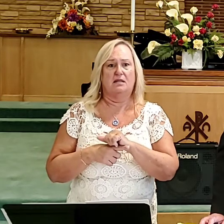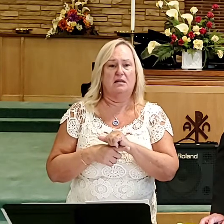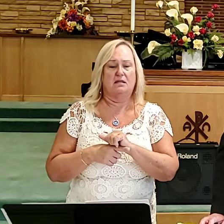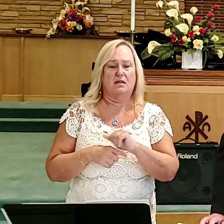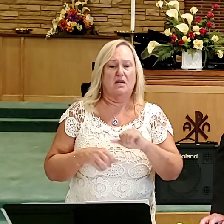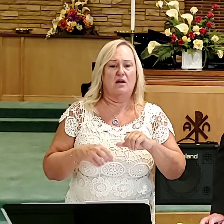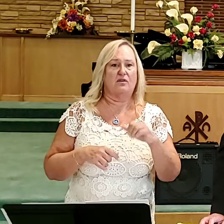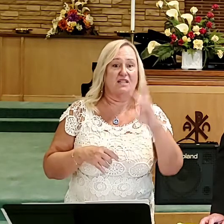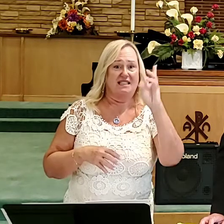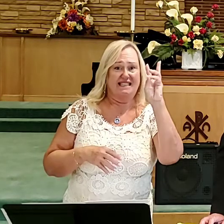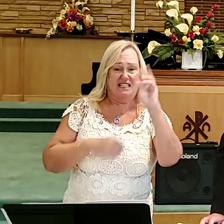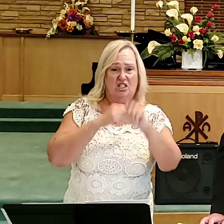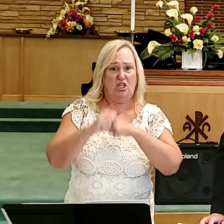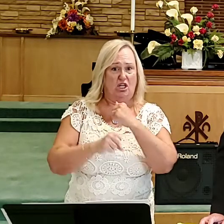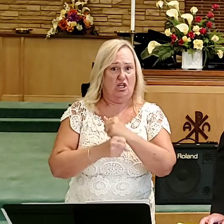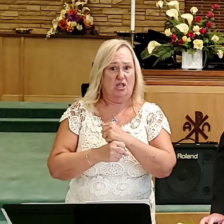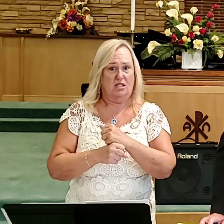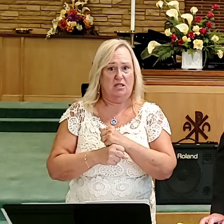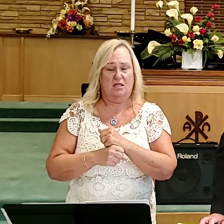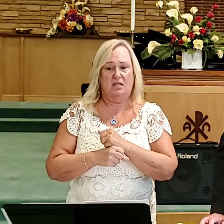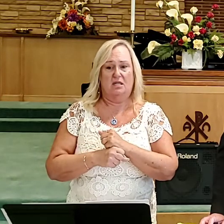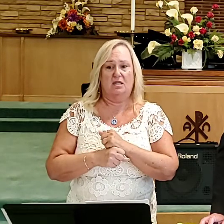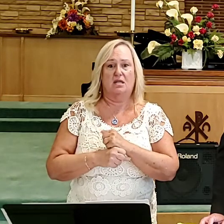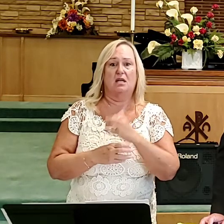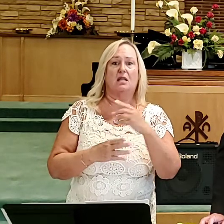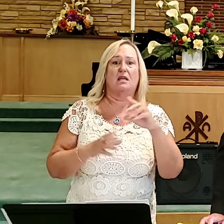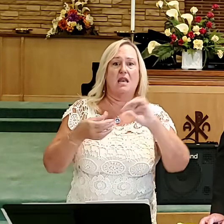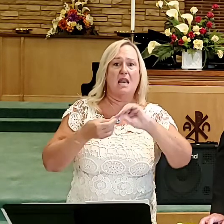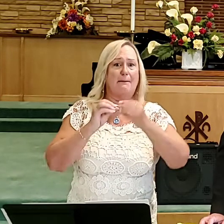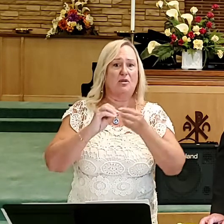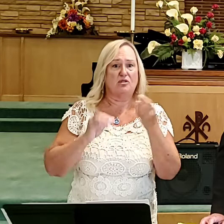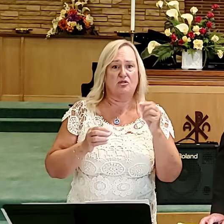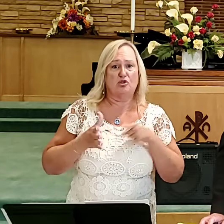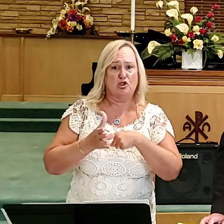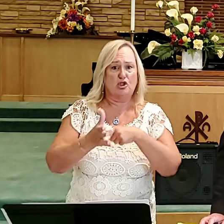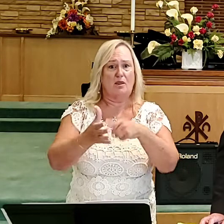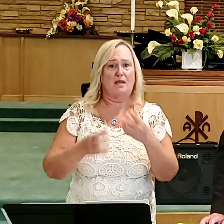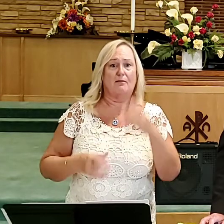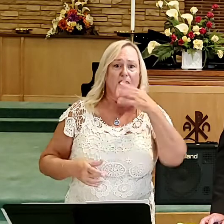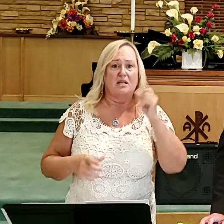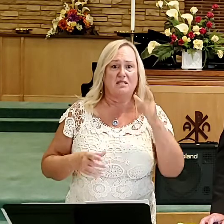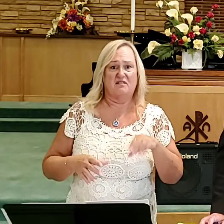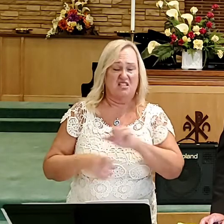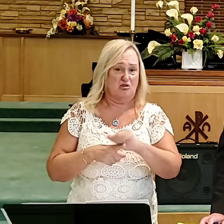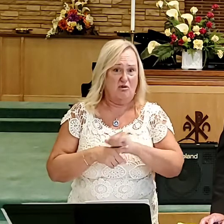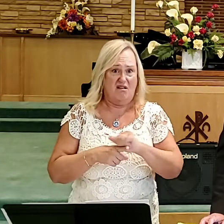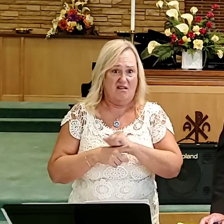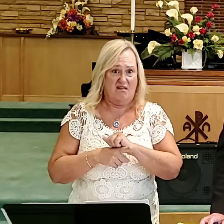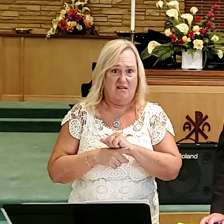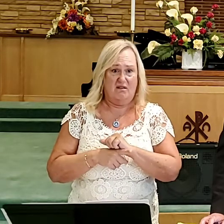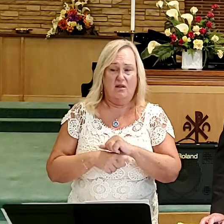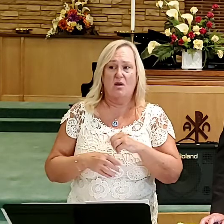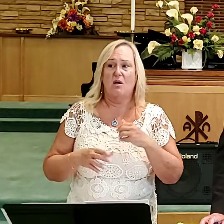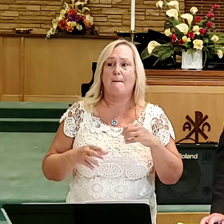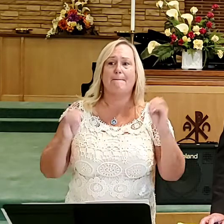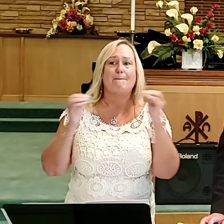Over a 6-year period, the statistics show that because of this training,